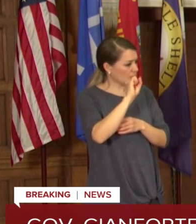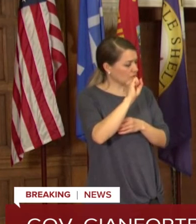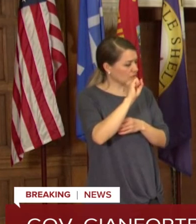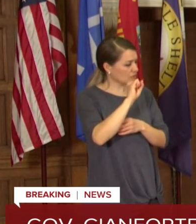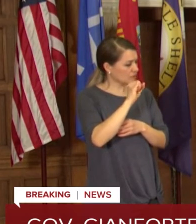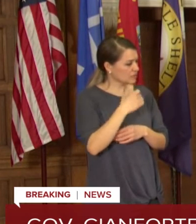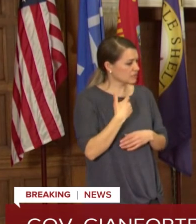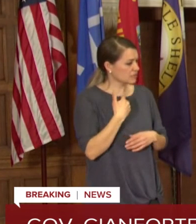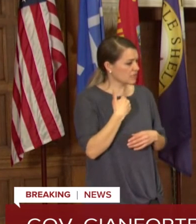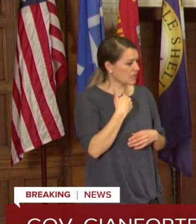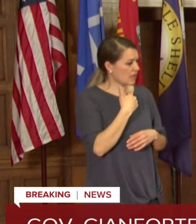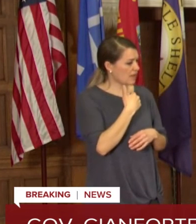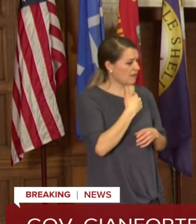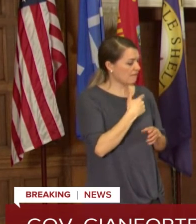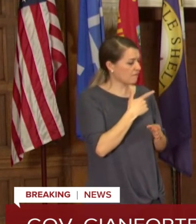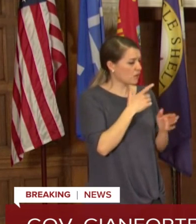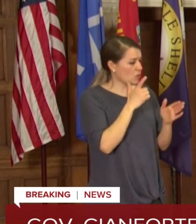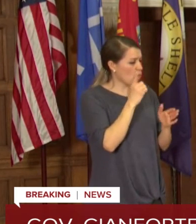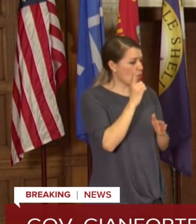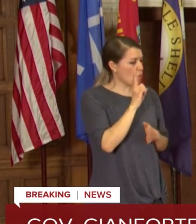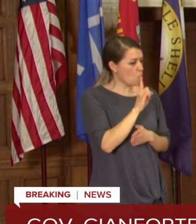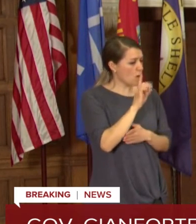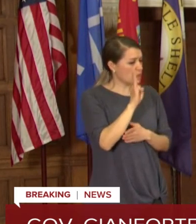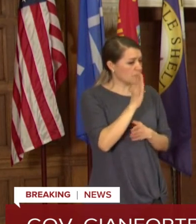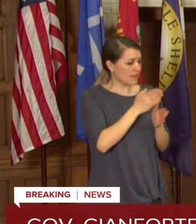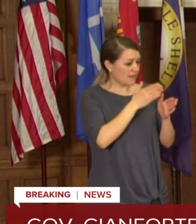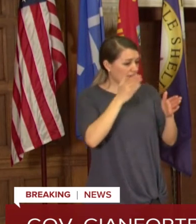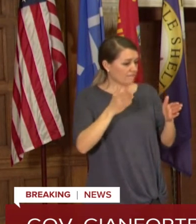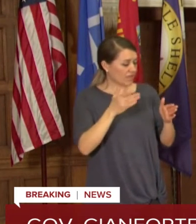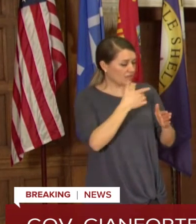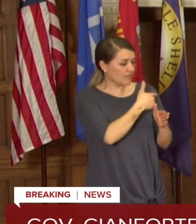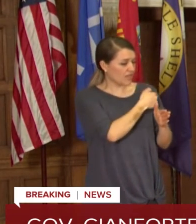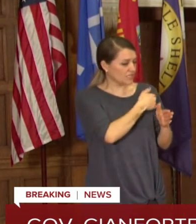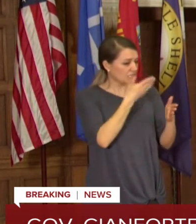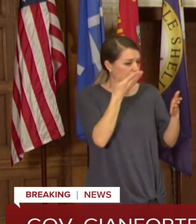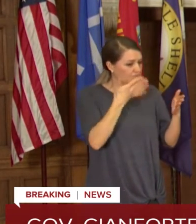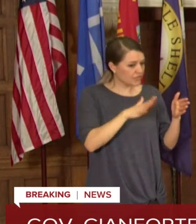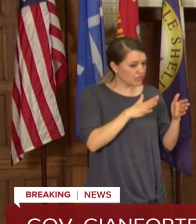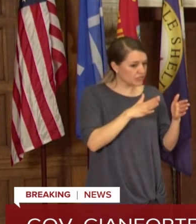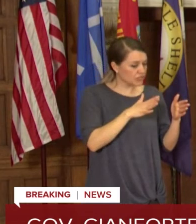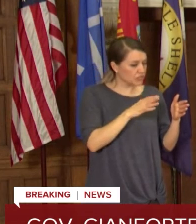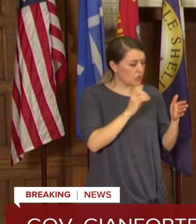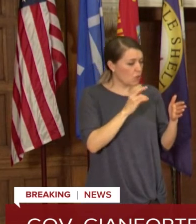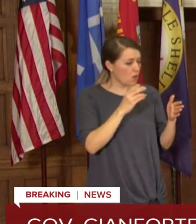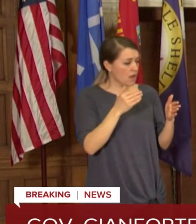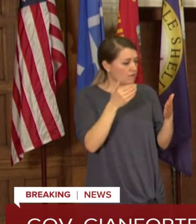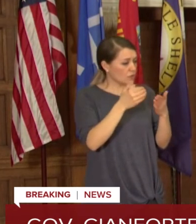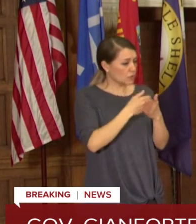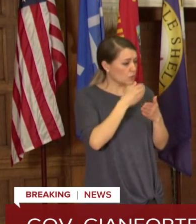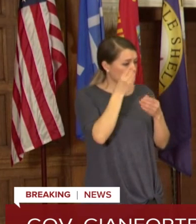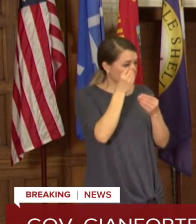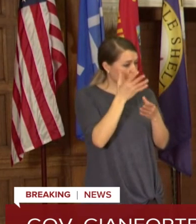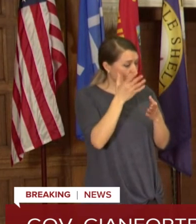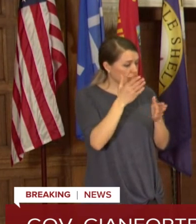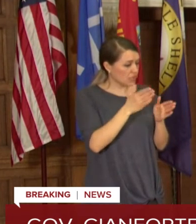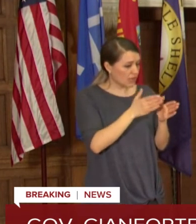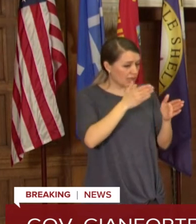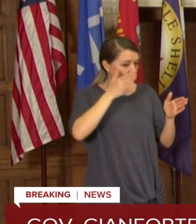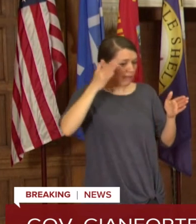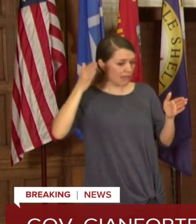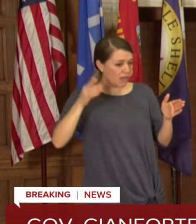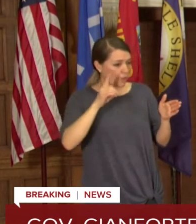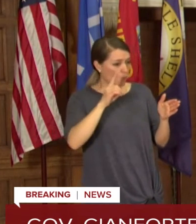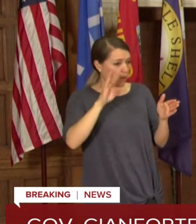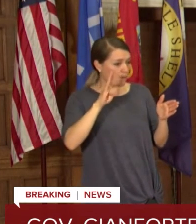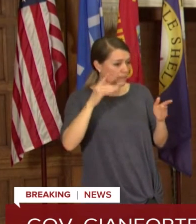vaccinating the 1B phase, people who qualify, and if you have any update on how counties are doing moving through